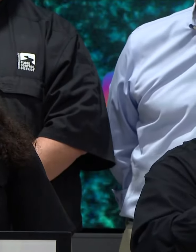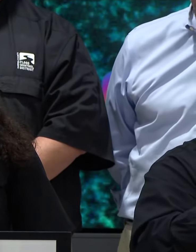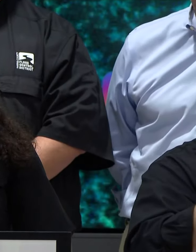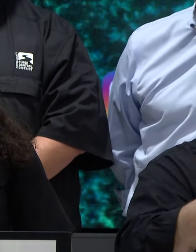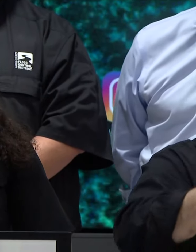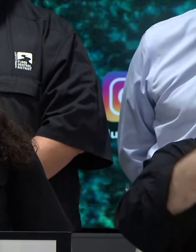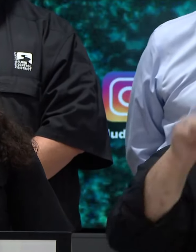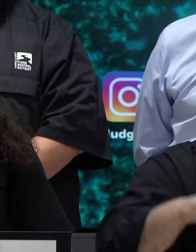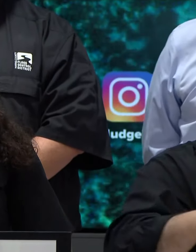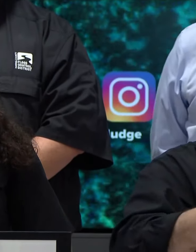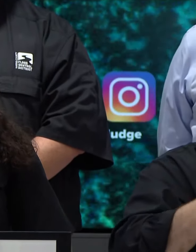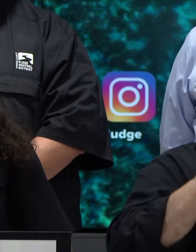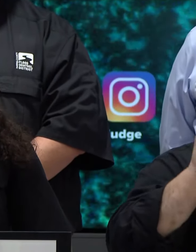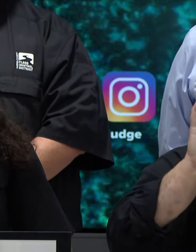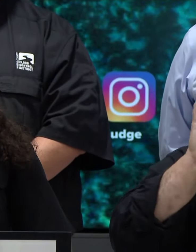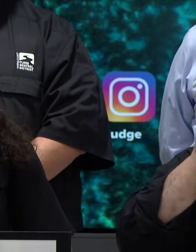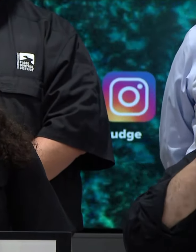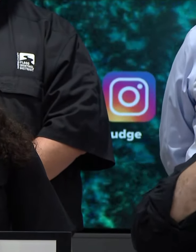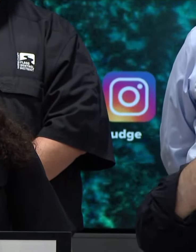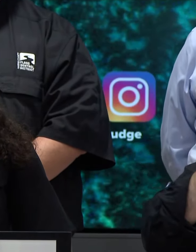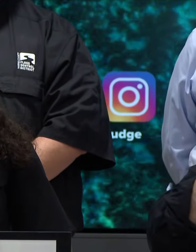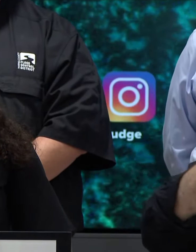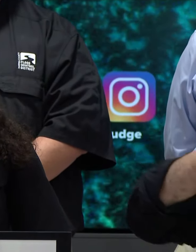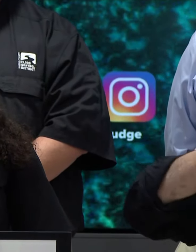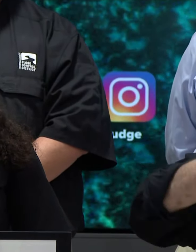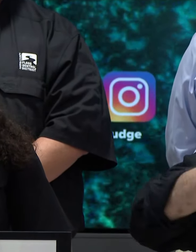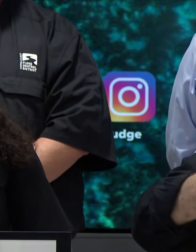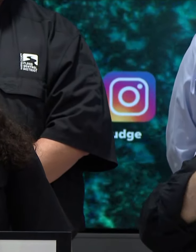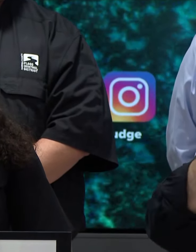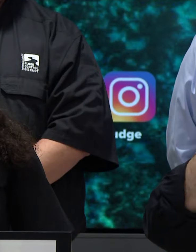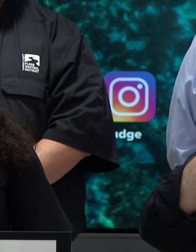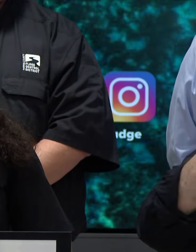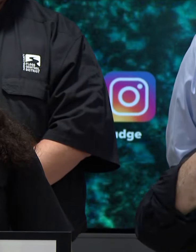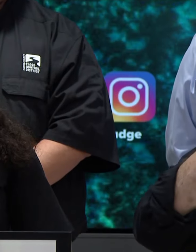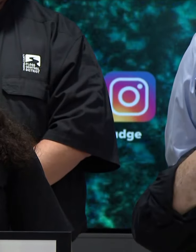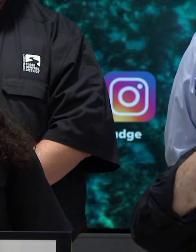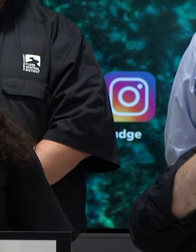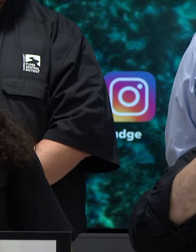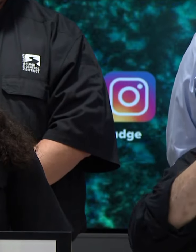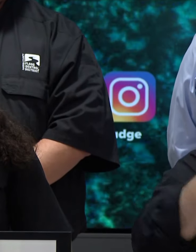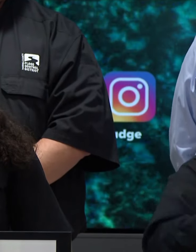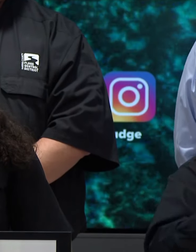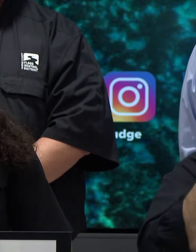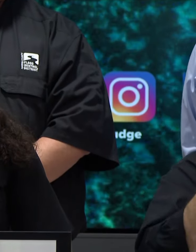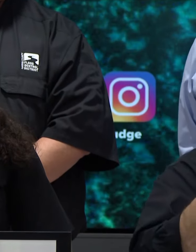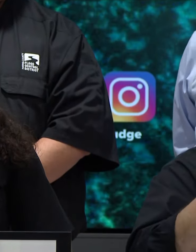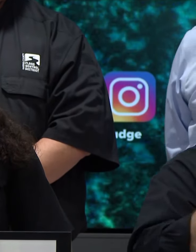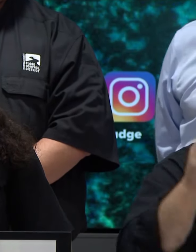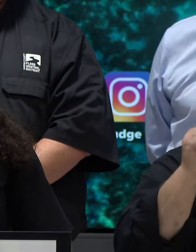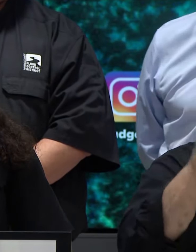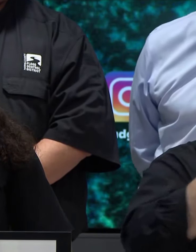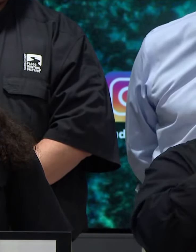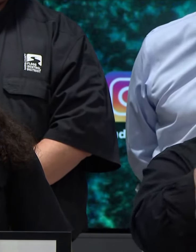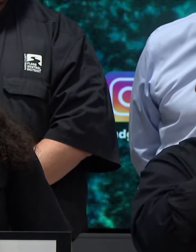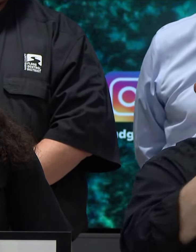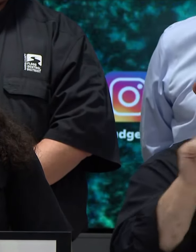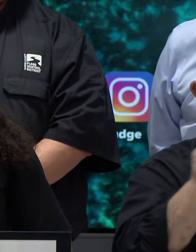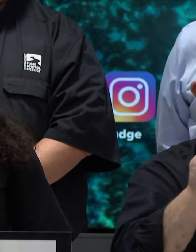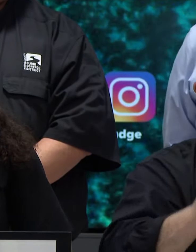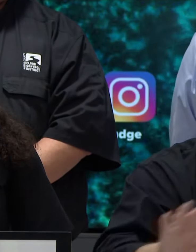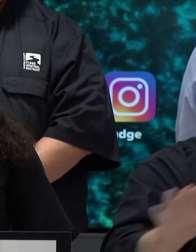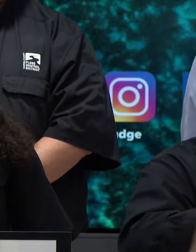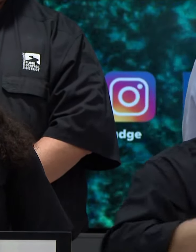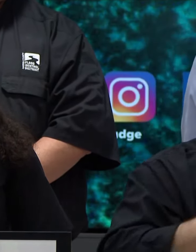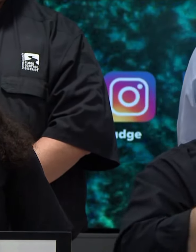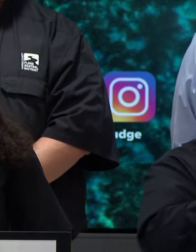only that, but their generator had also failed. So without AC, it got so warm in the hospital that people's lives were at